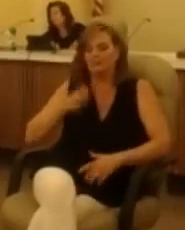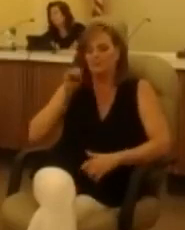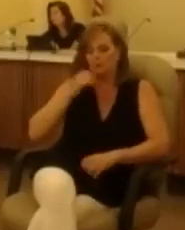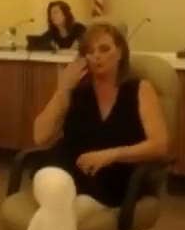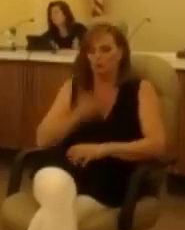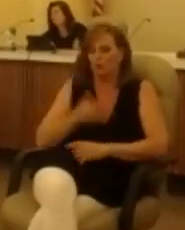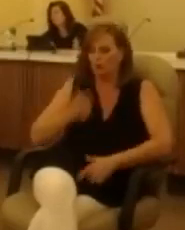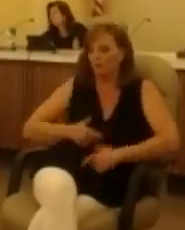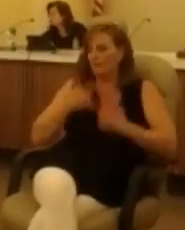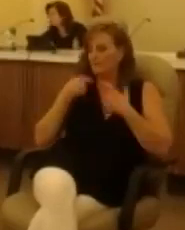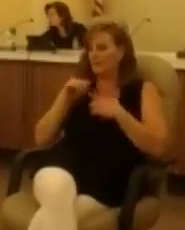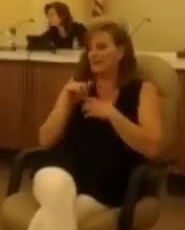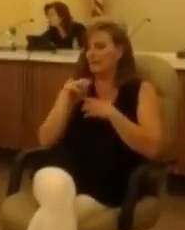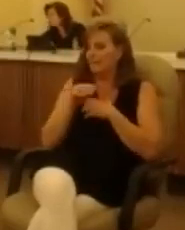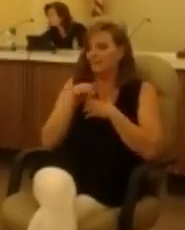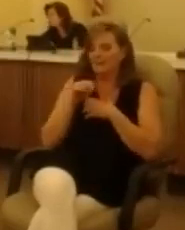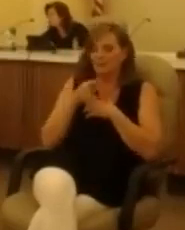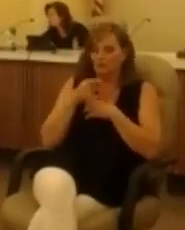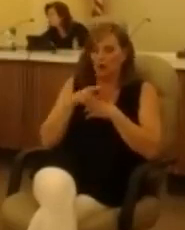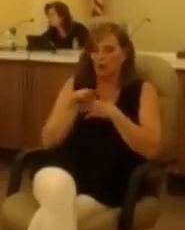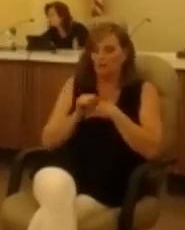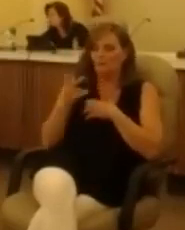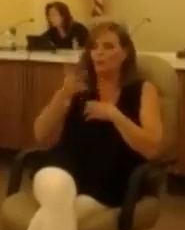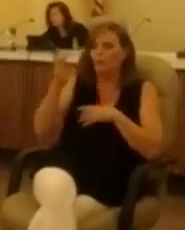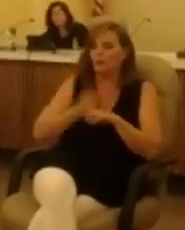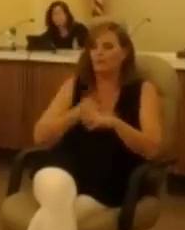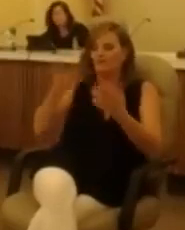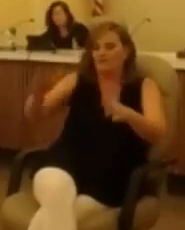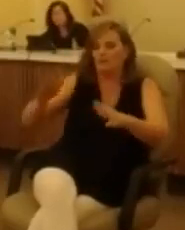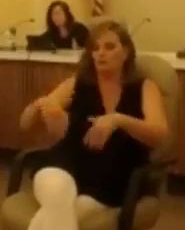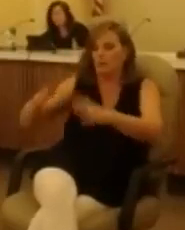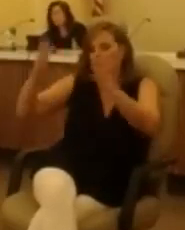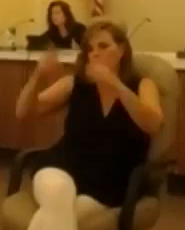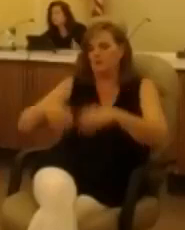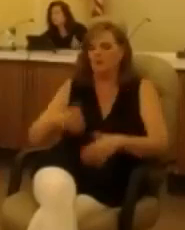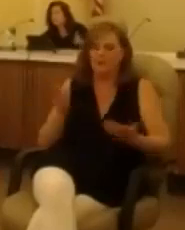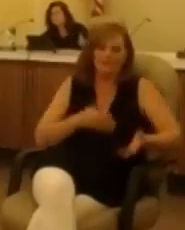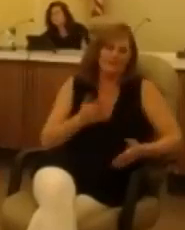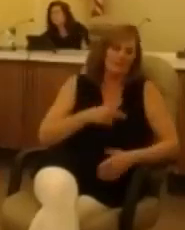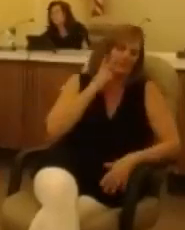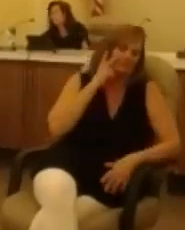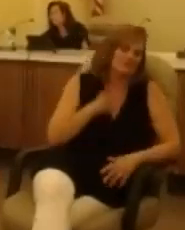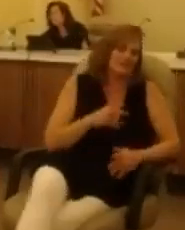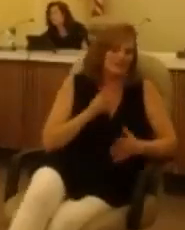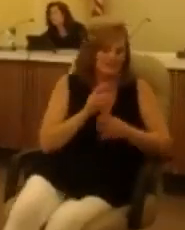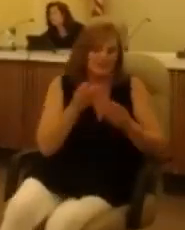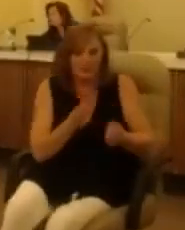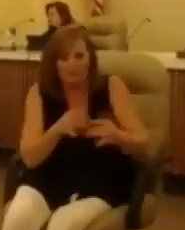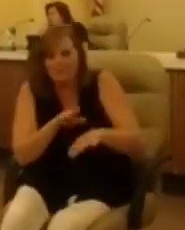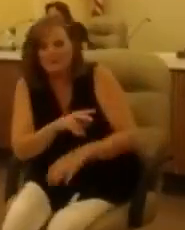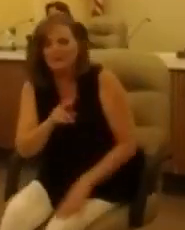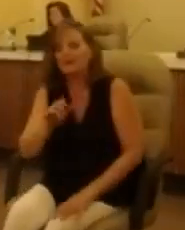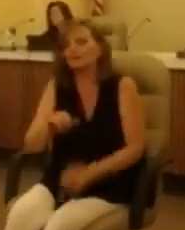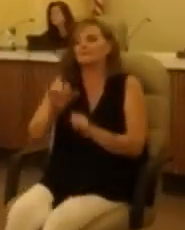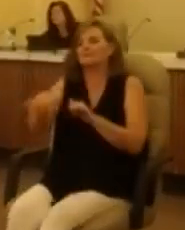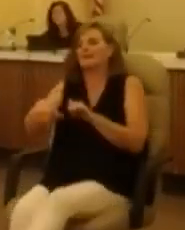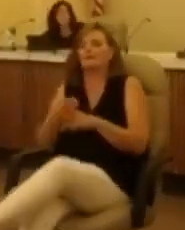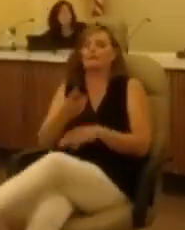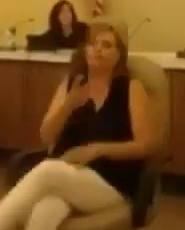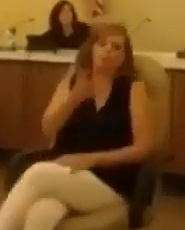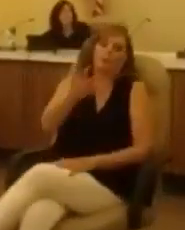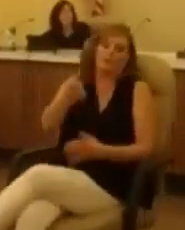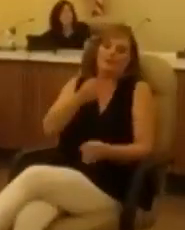foreclosure it's 3 months, you know, and it's done. But I mean, here you've seen a property, it'll sit for 2 years, 3 years, and by then it's